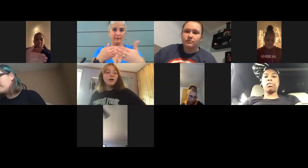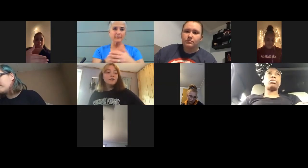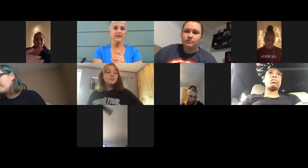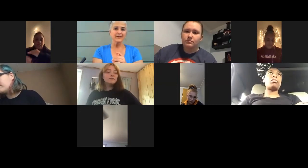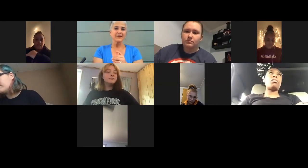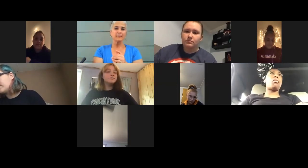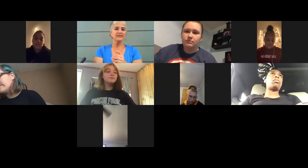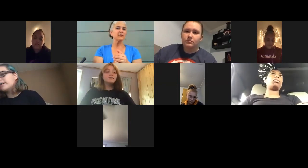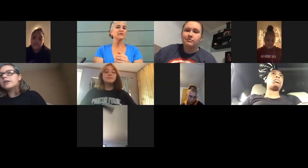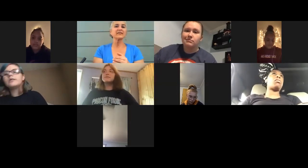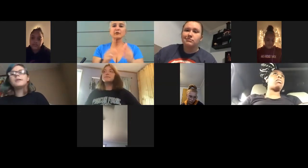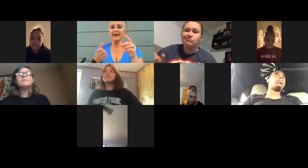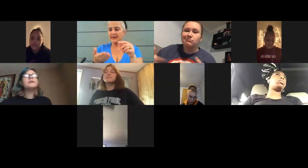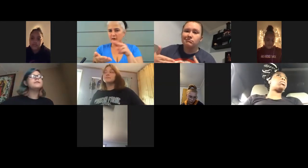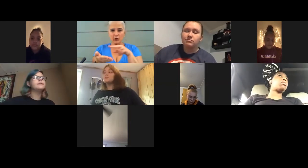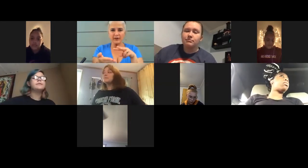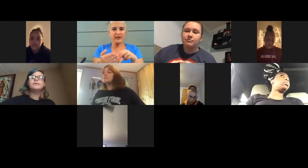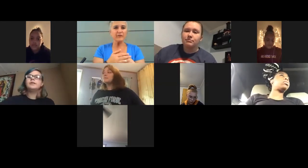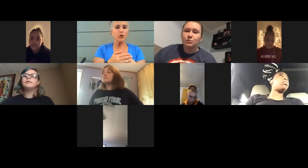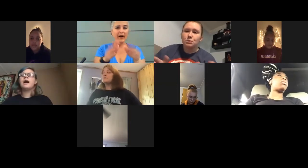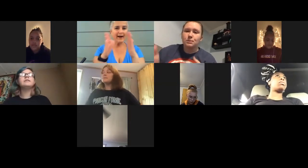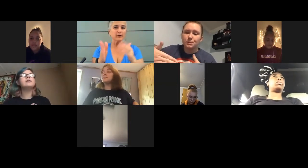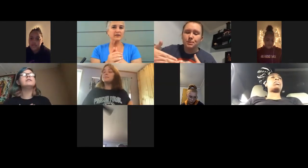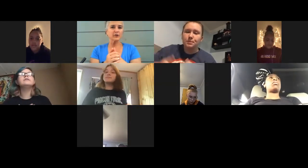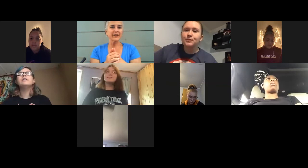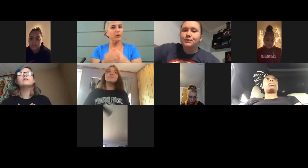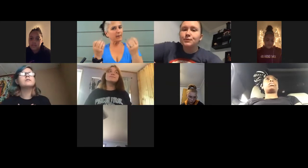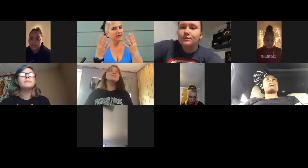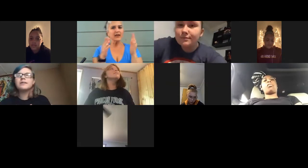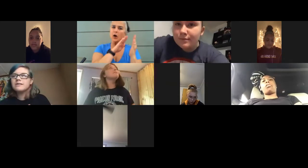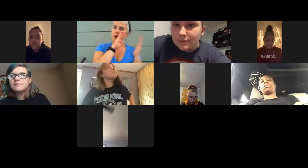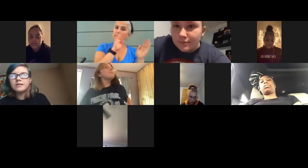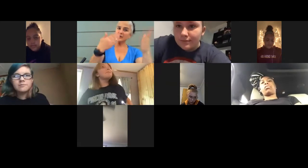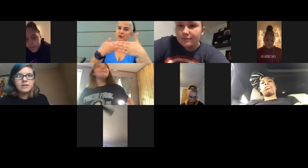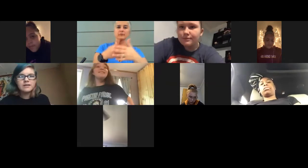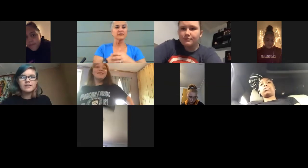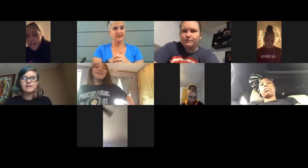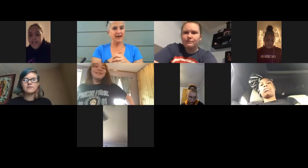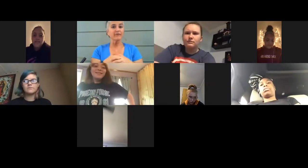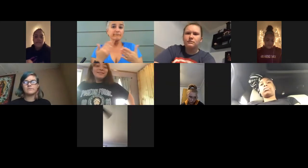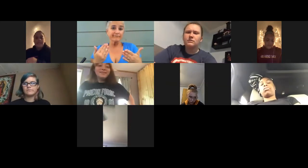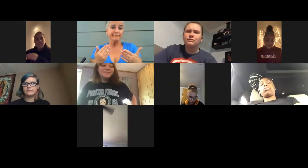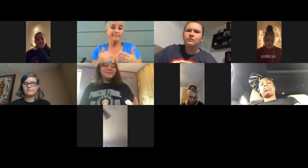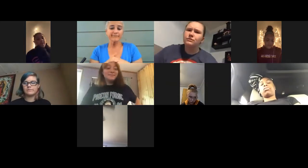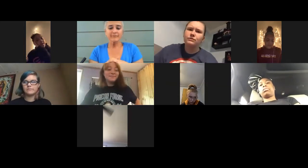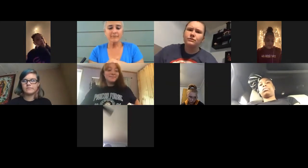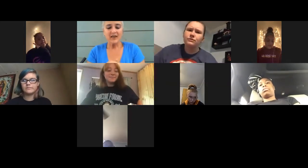going to my room. But say you're like looking for a house and you're like, well, how many bedrooms does it have?